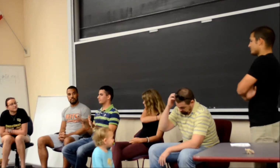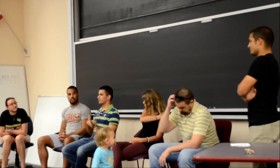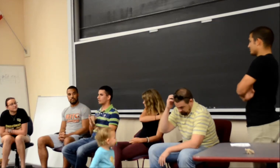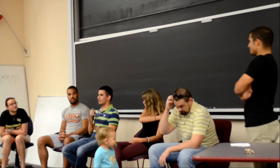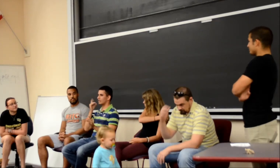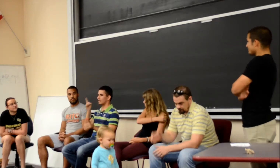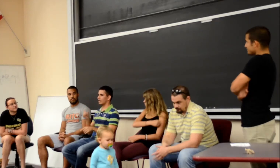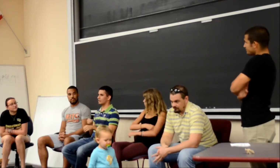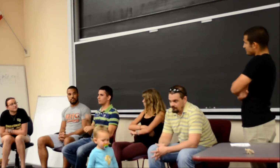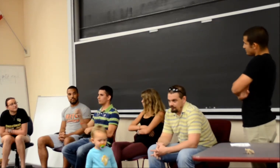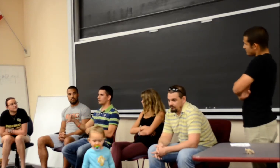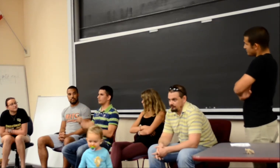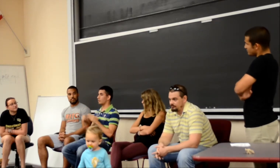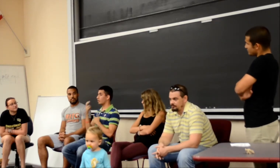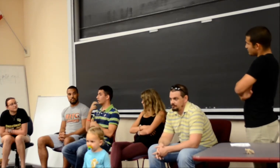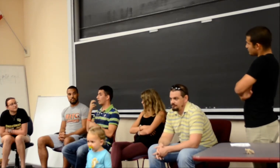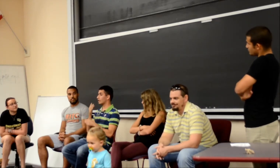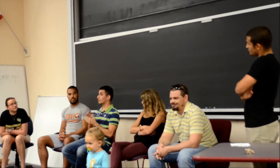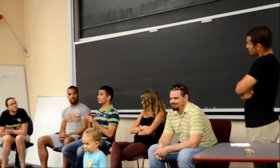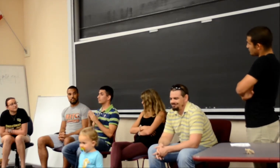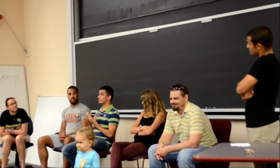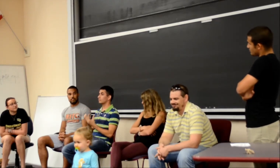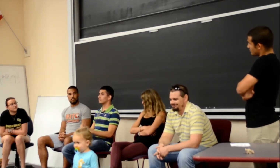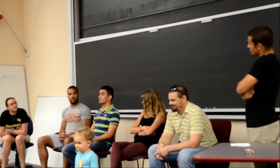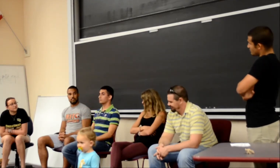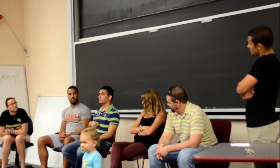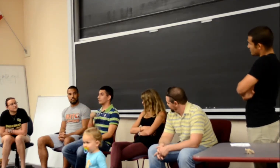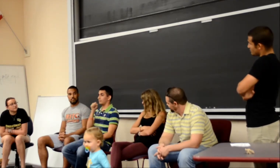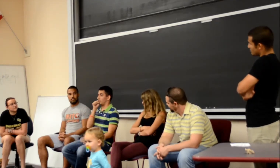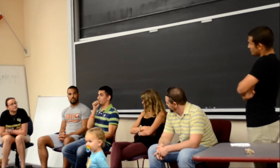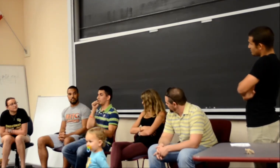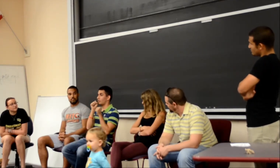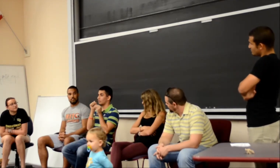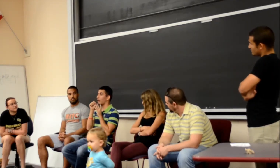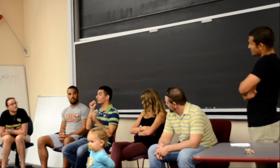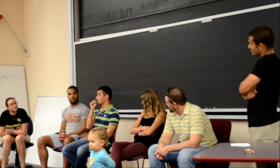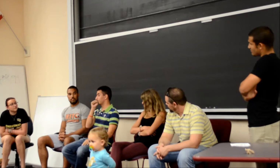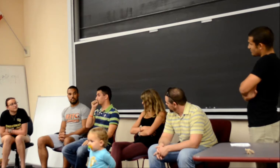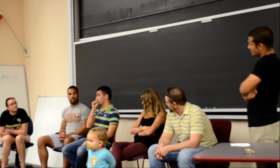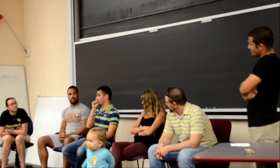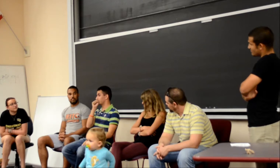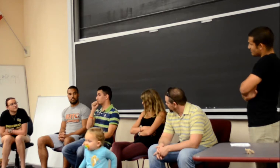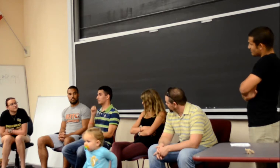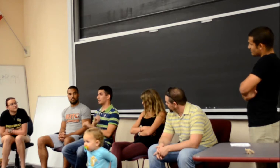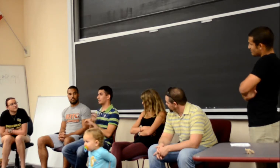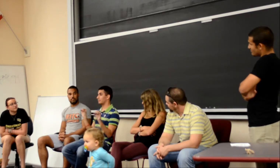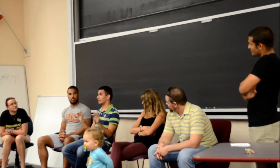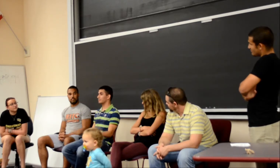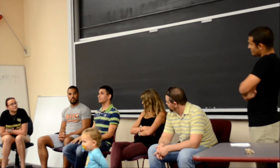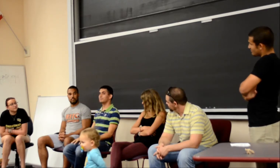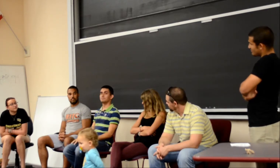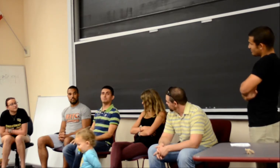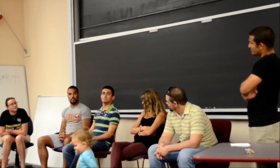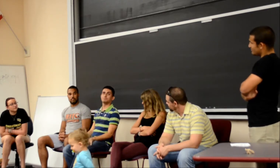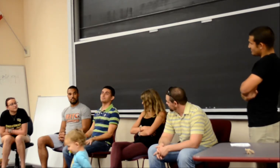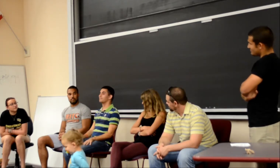decision, they decided to put me in a whole class. I would talk. But